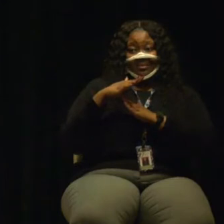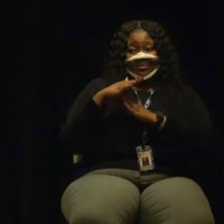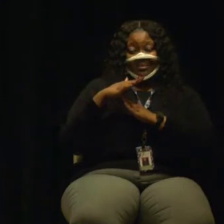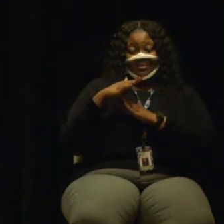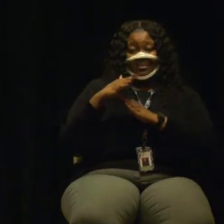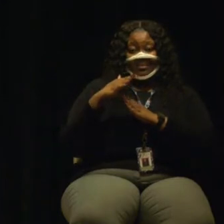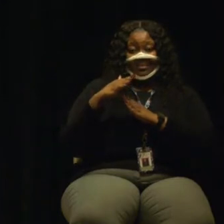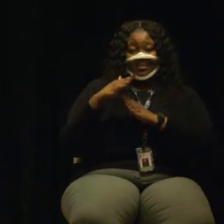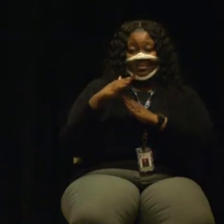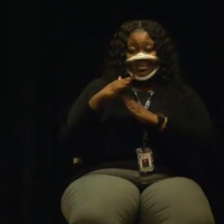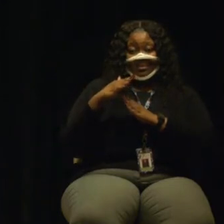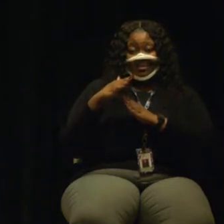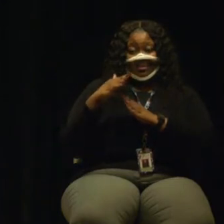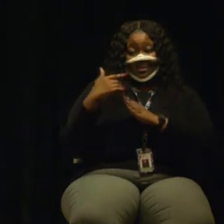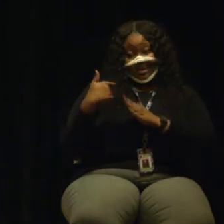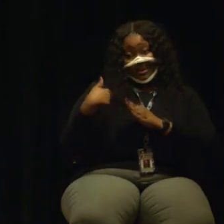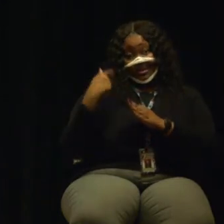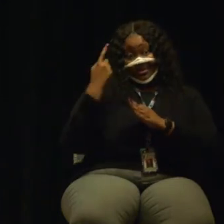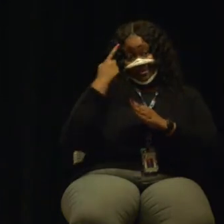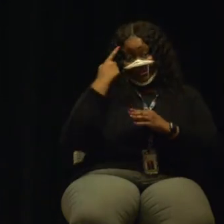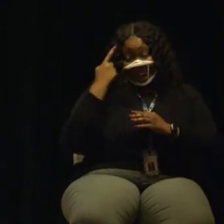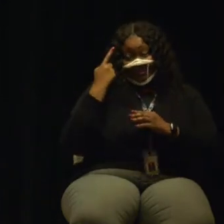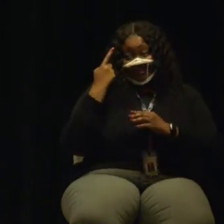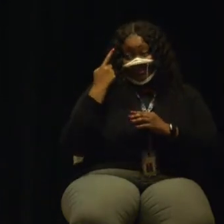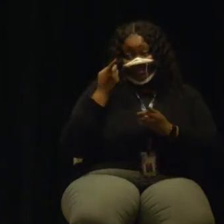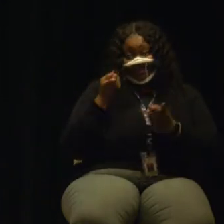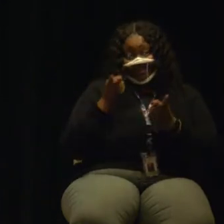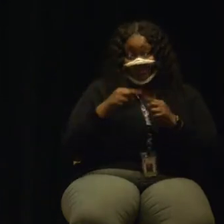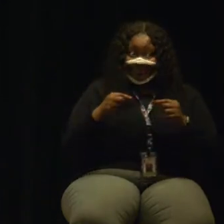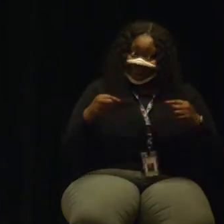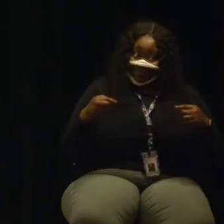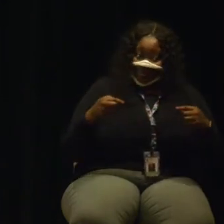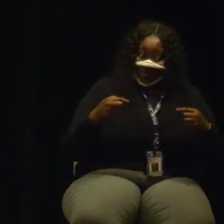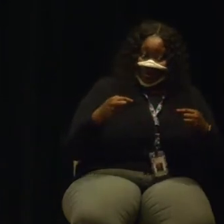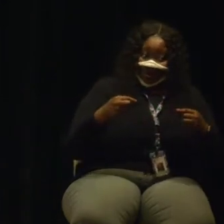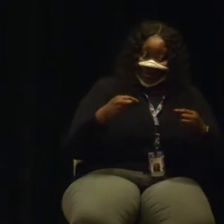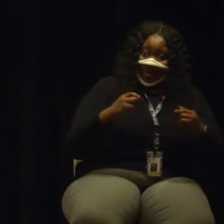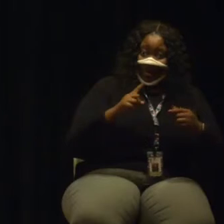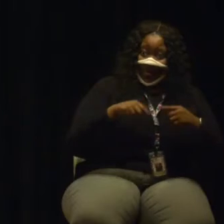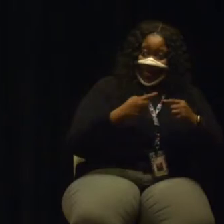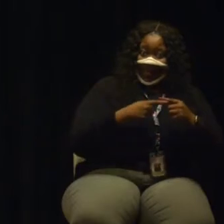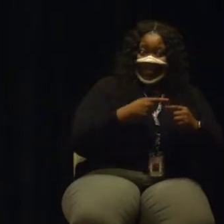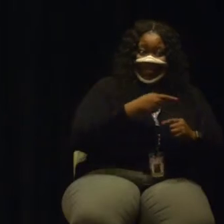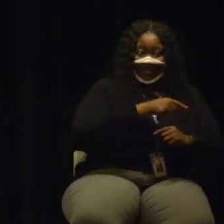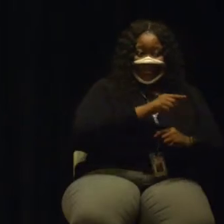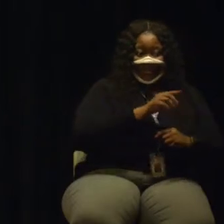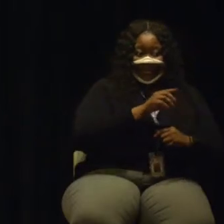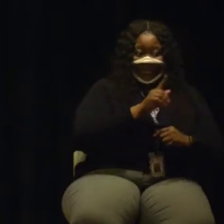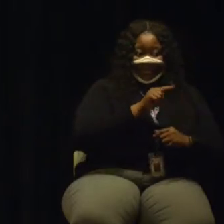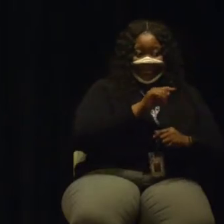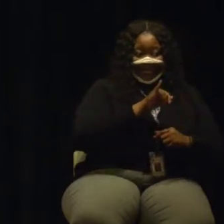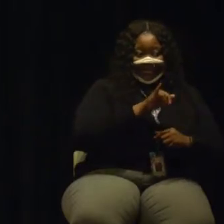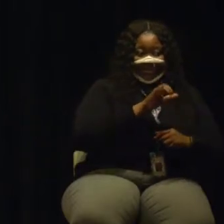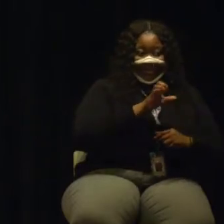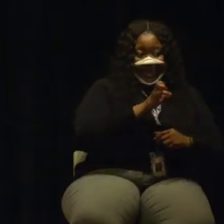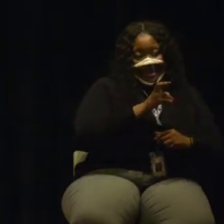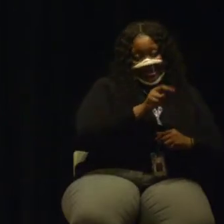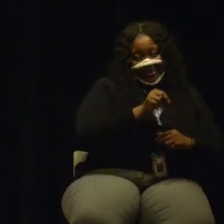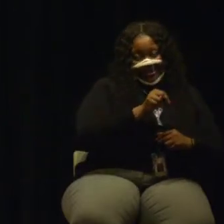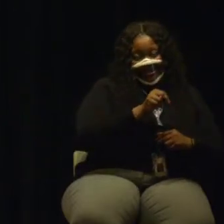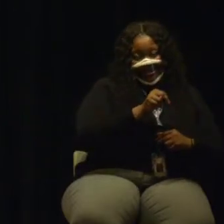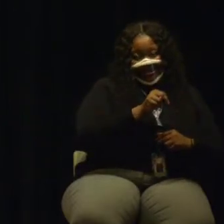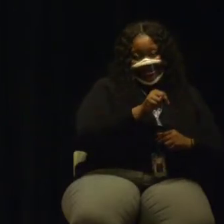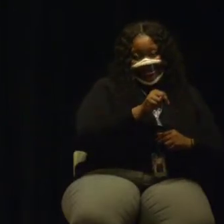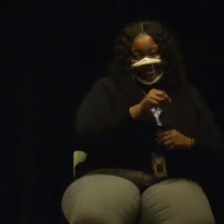think, well, how does he stack up against Mike Tyson? And here we go. Over the years, you